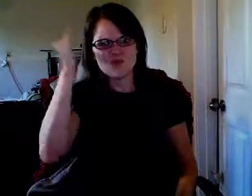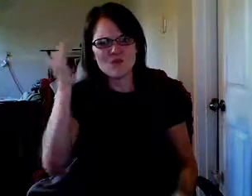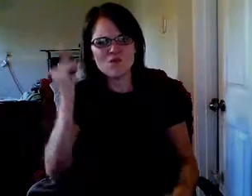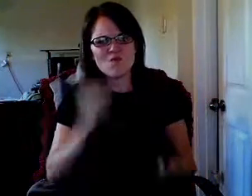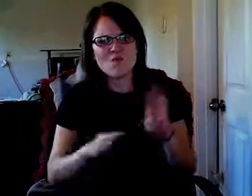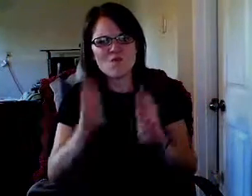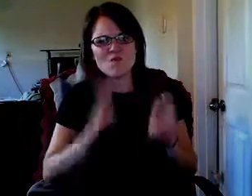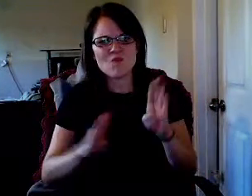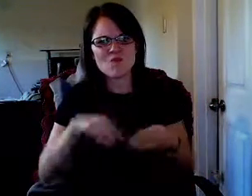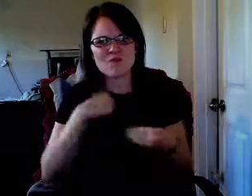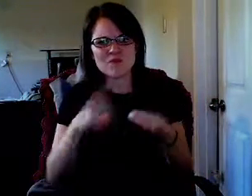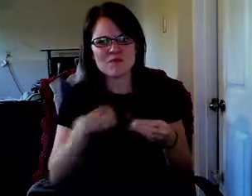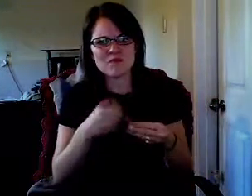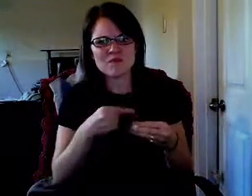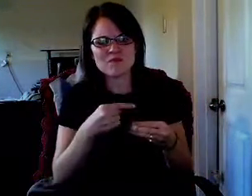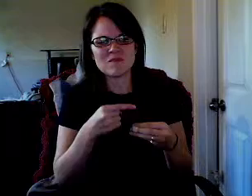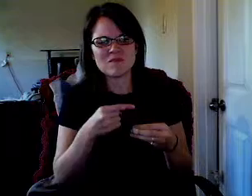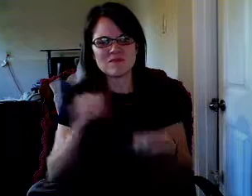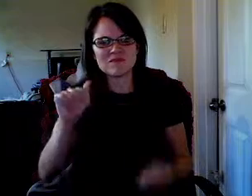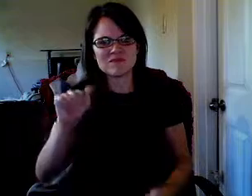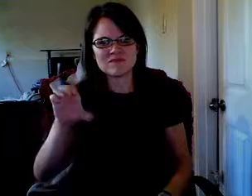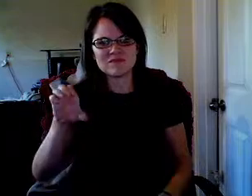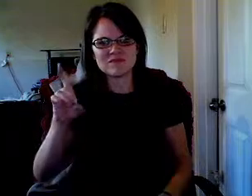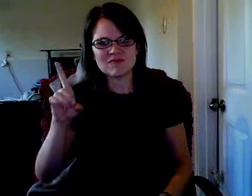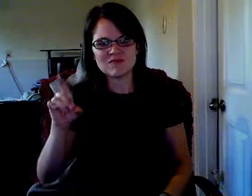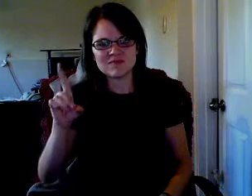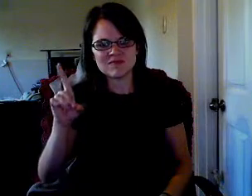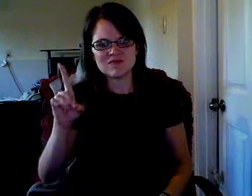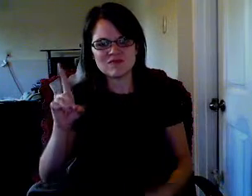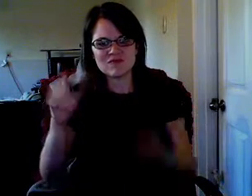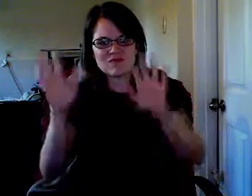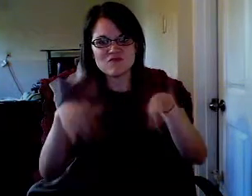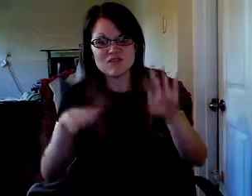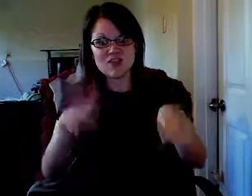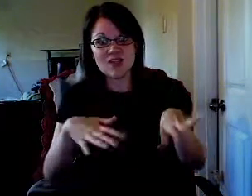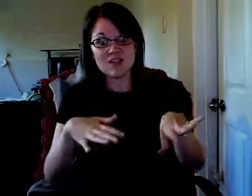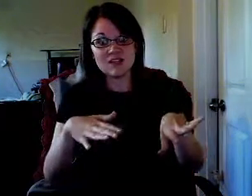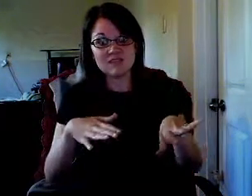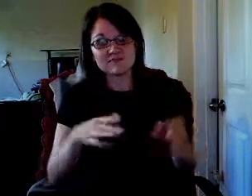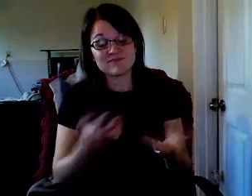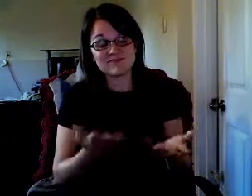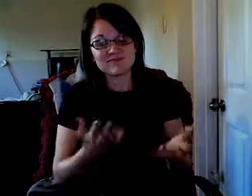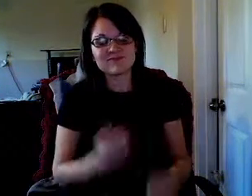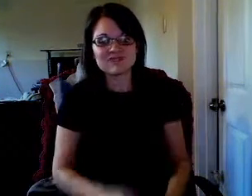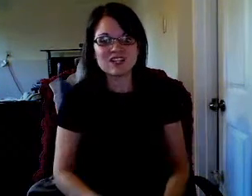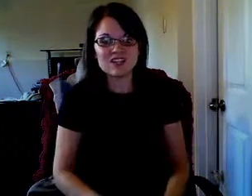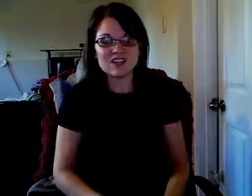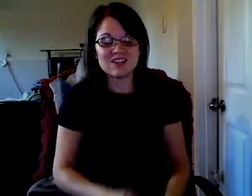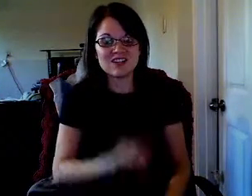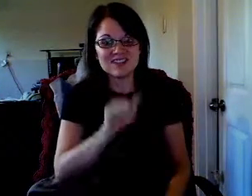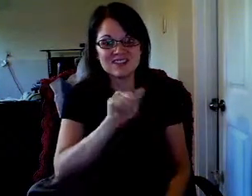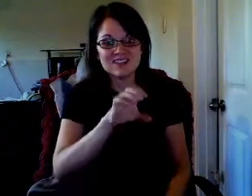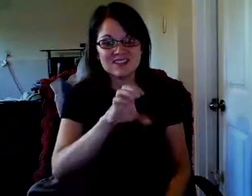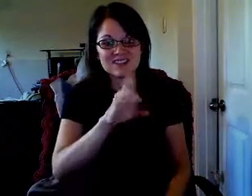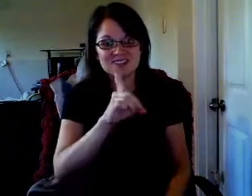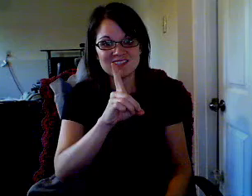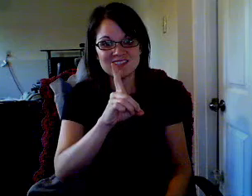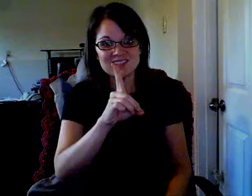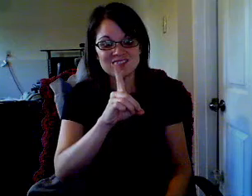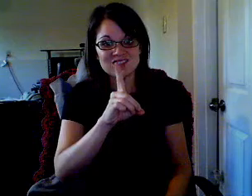let's talk about the effects of acid rain. Acid rain can be carried great distances in the atmosphere, not just between countries, but also